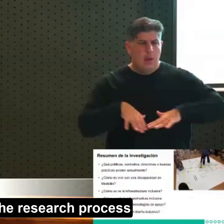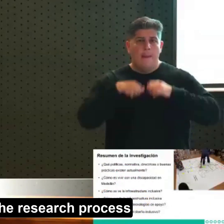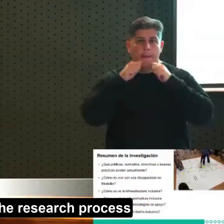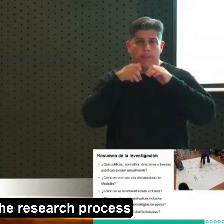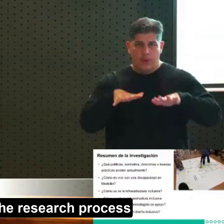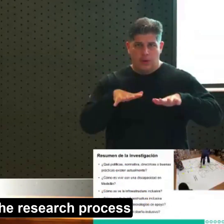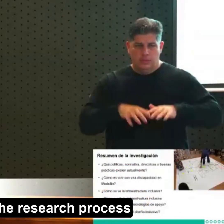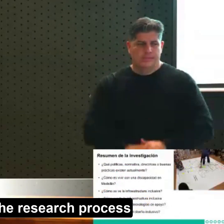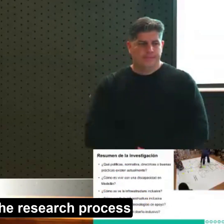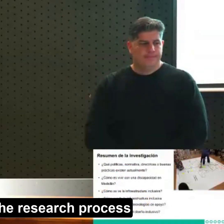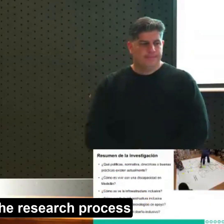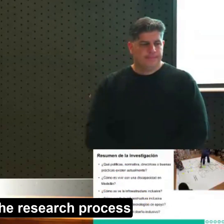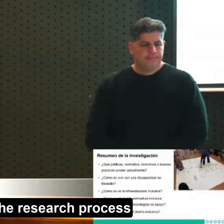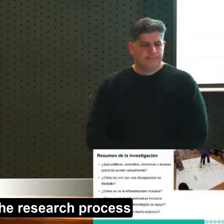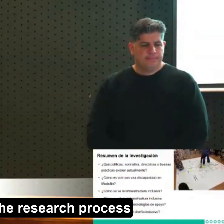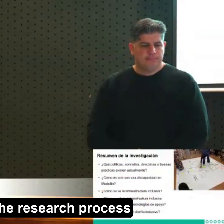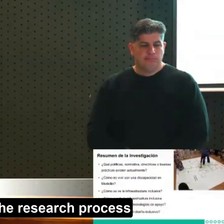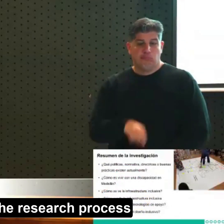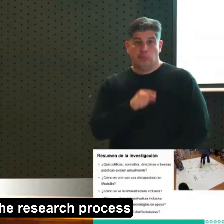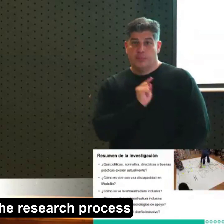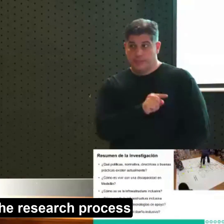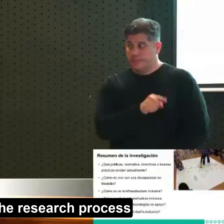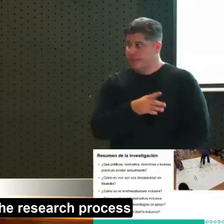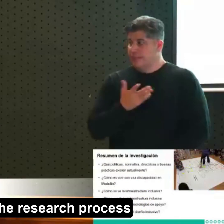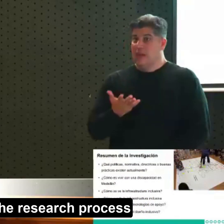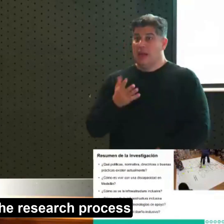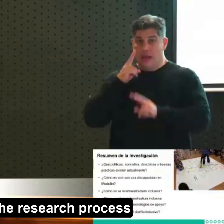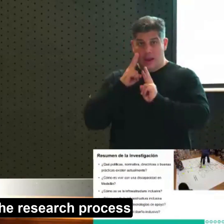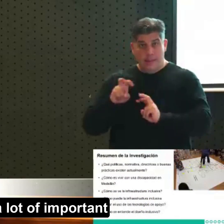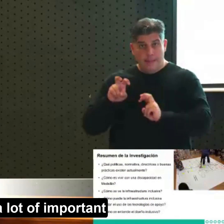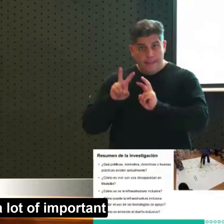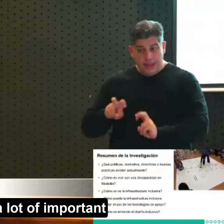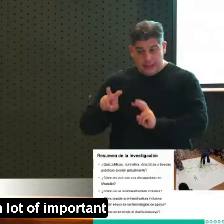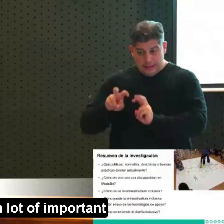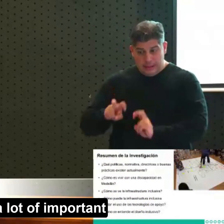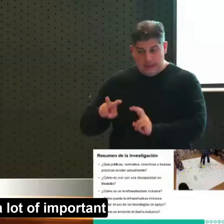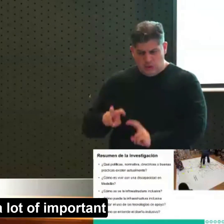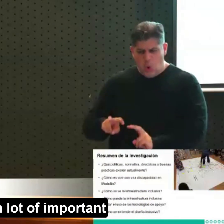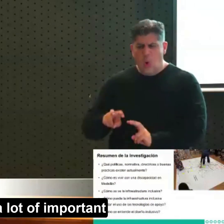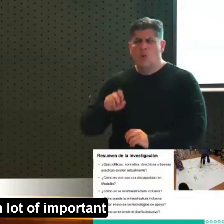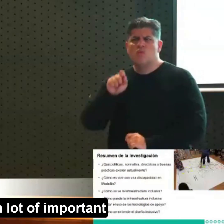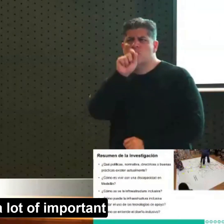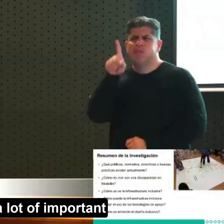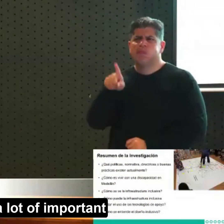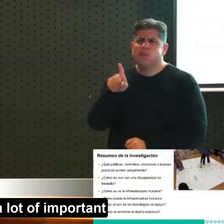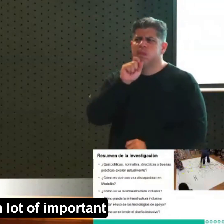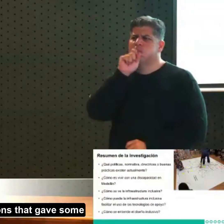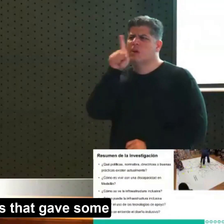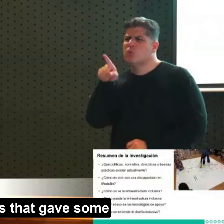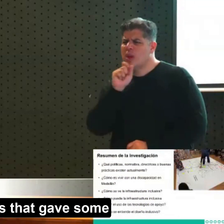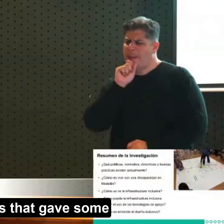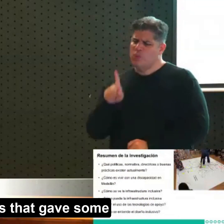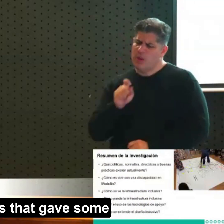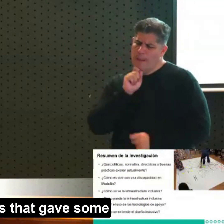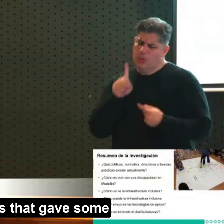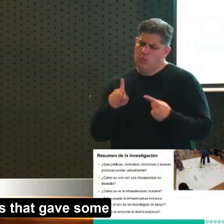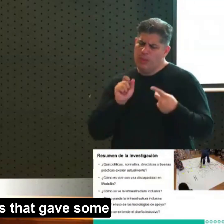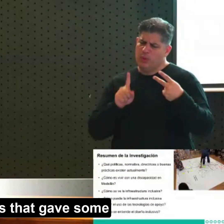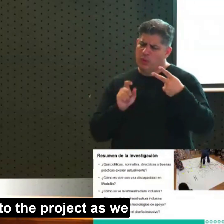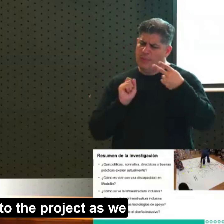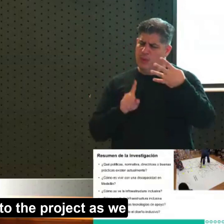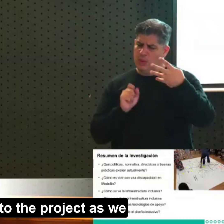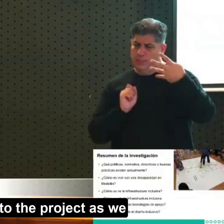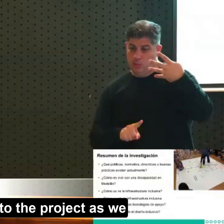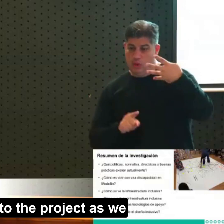And within the research process, we had a lot of important questions that gave